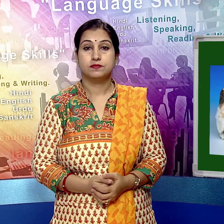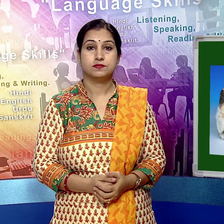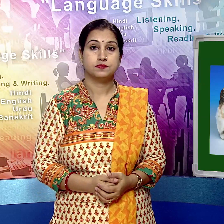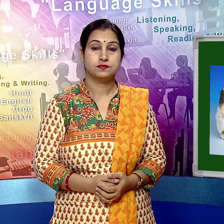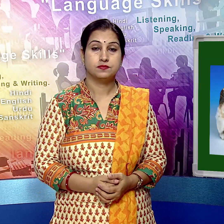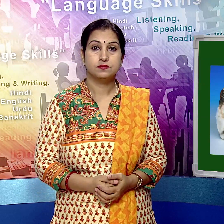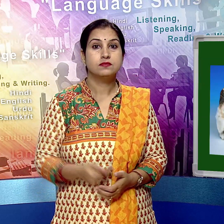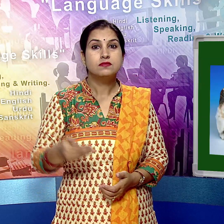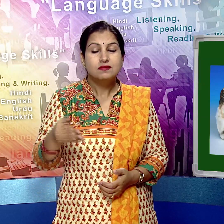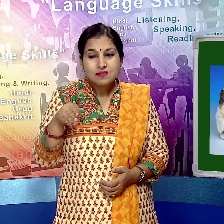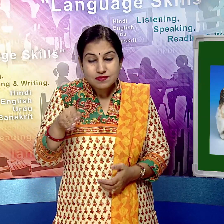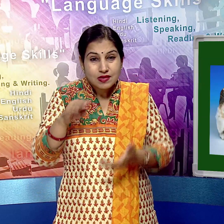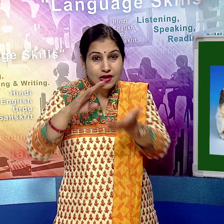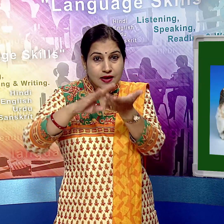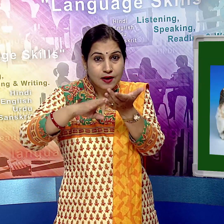when molds grow on tomatoes,